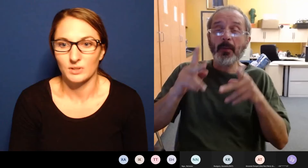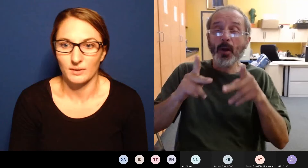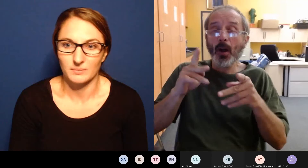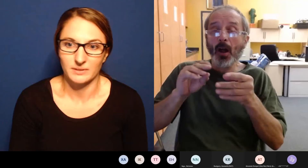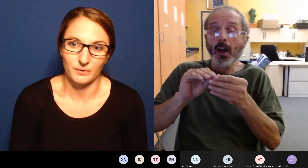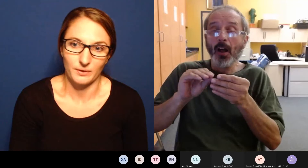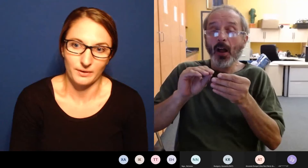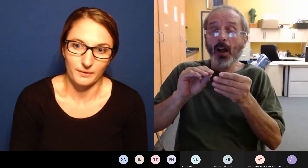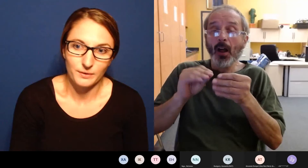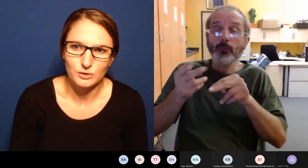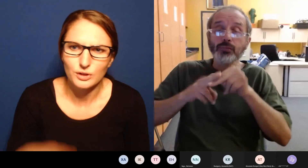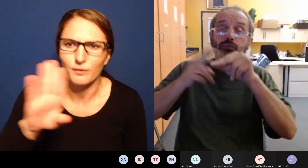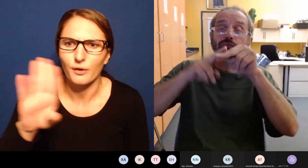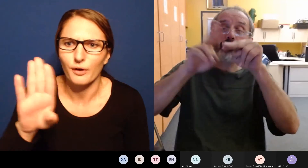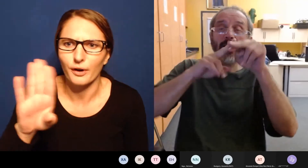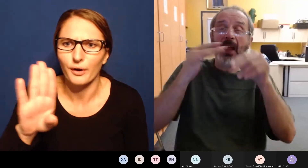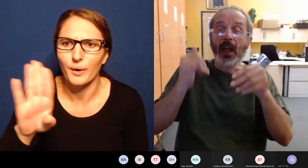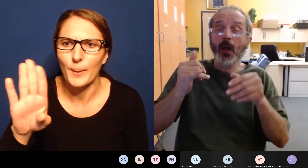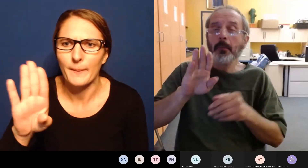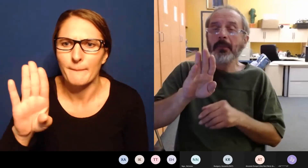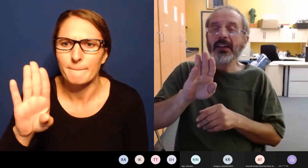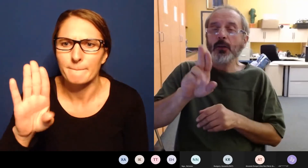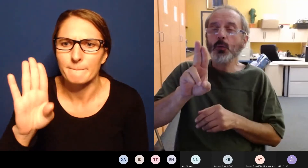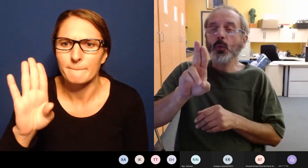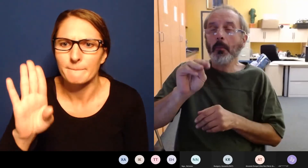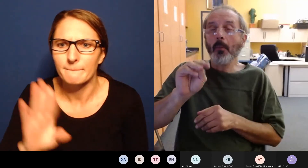some concerns for the future for